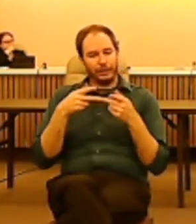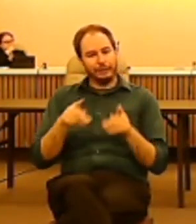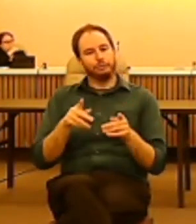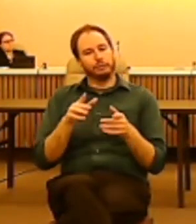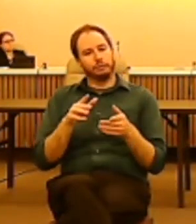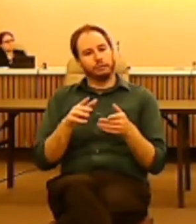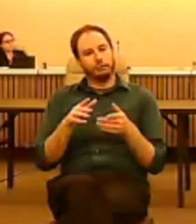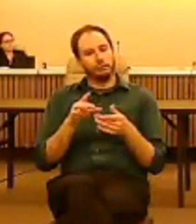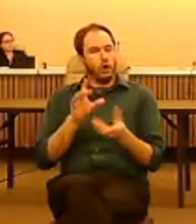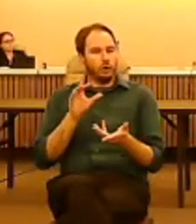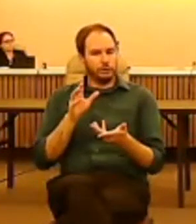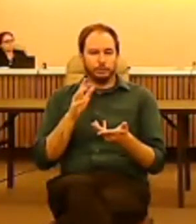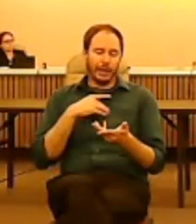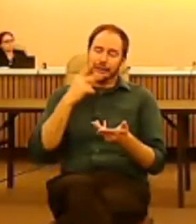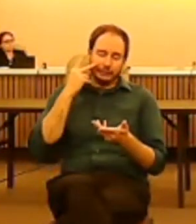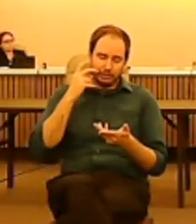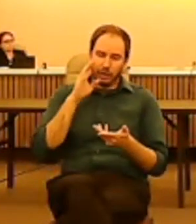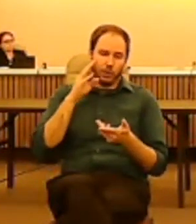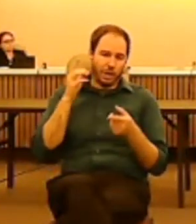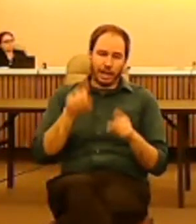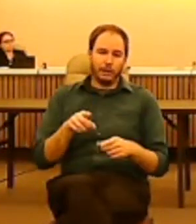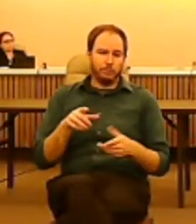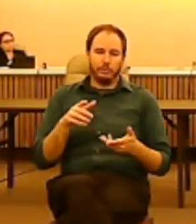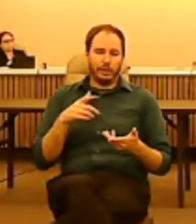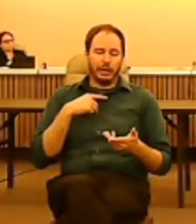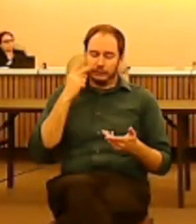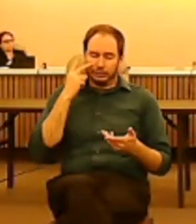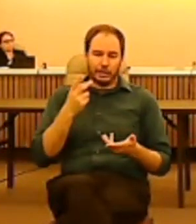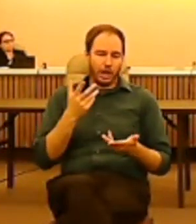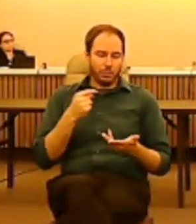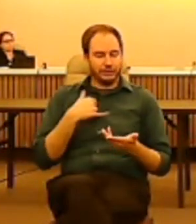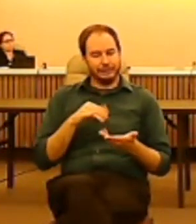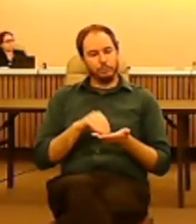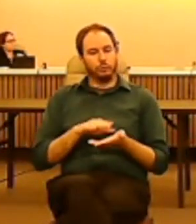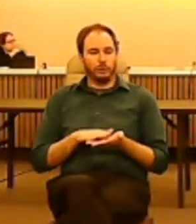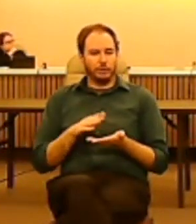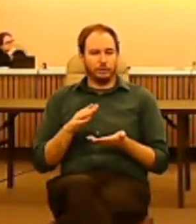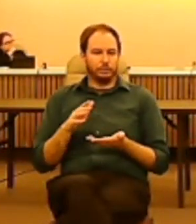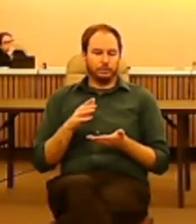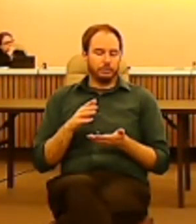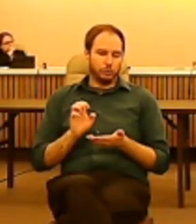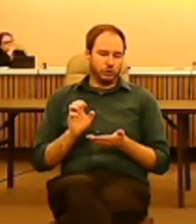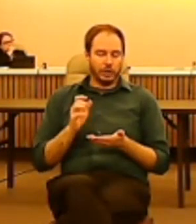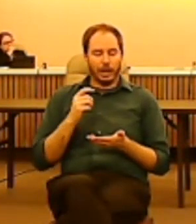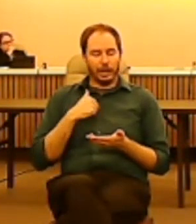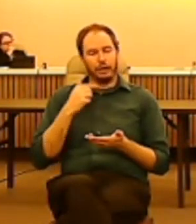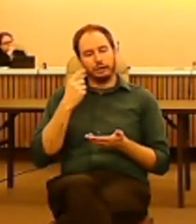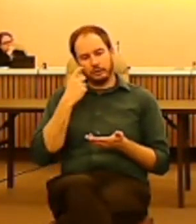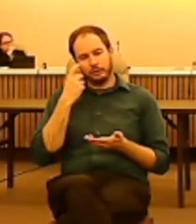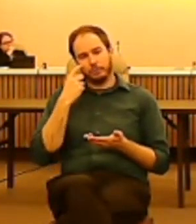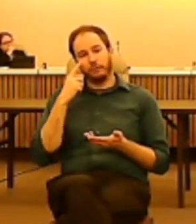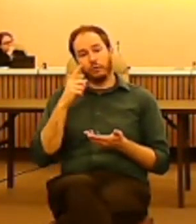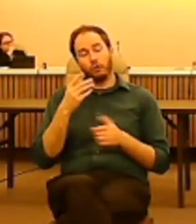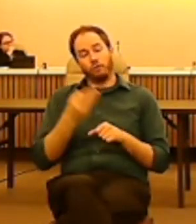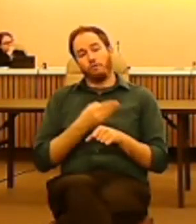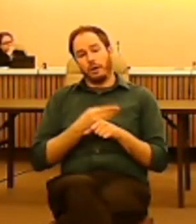the case. I doubt there'll be a whole lot of variances requested. I really do, because again, I suspect for a